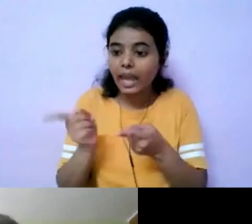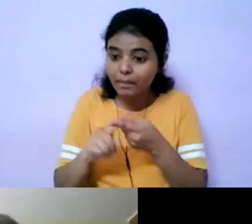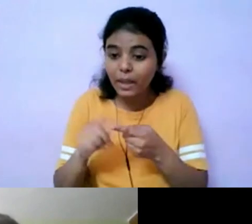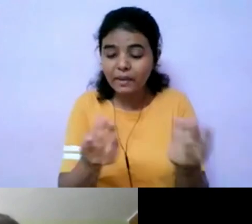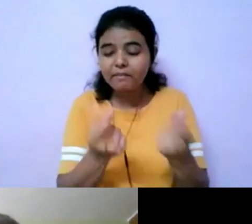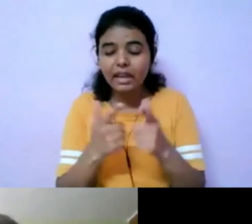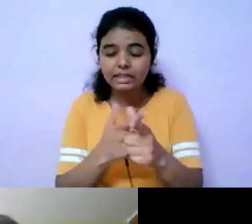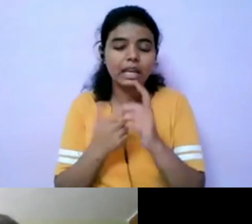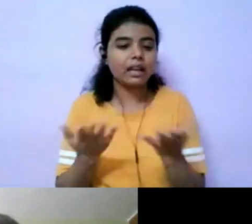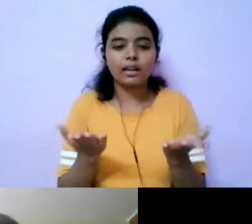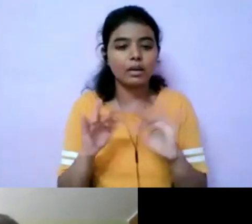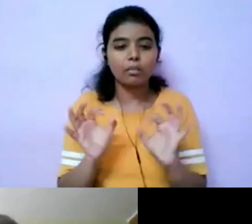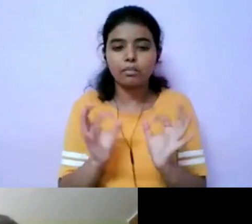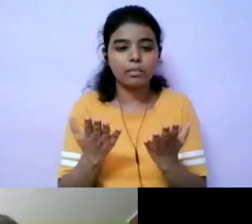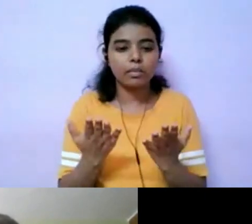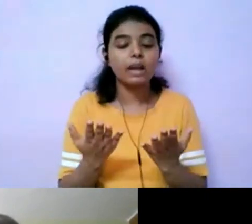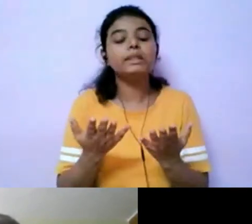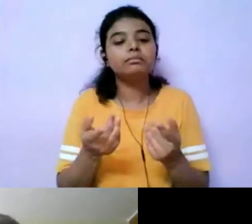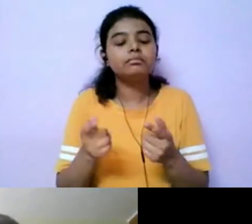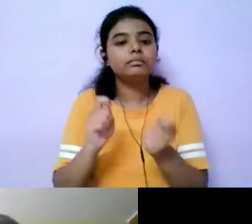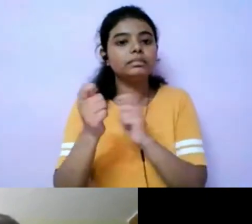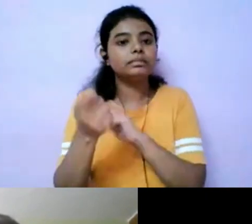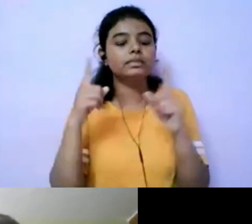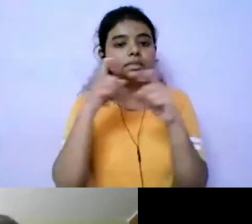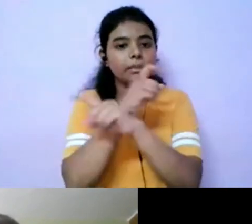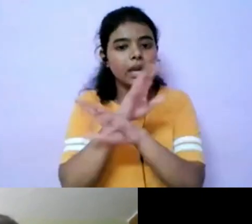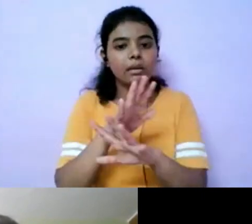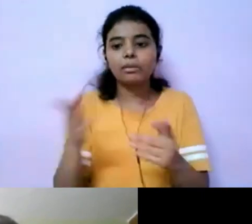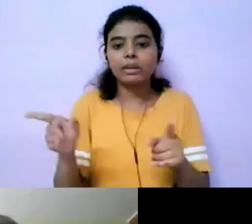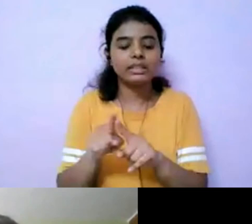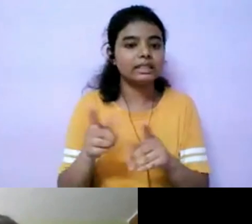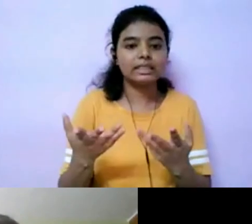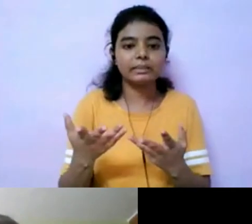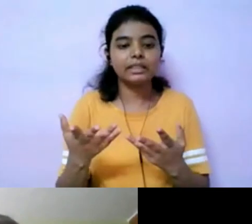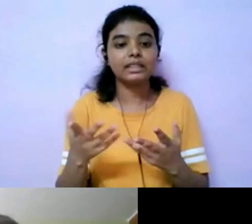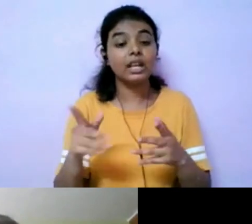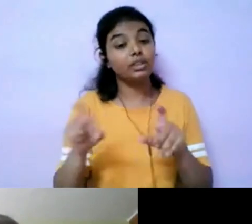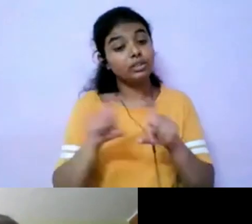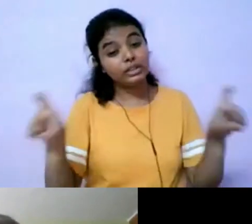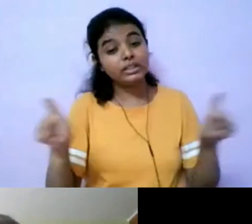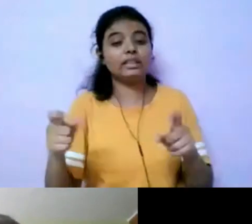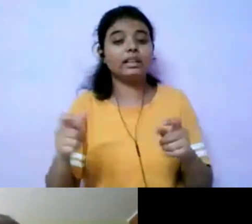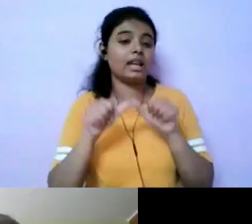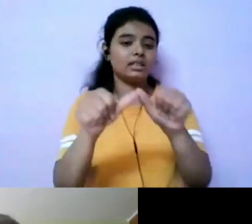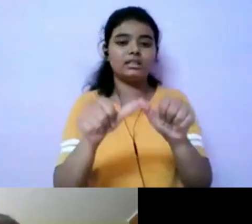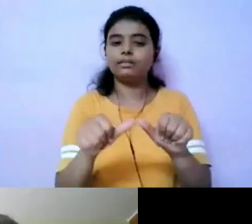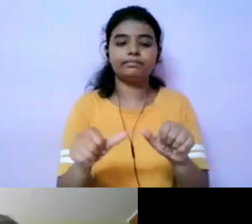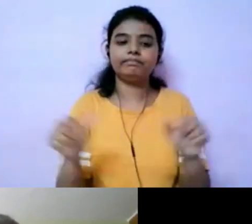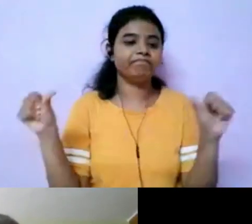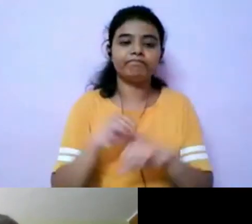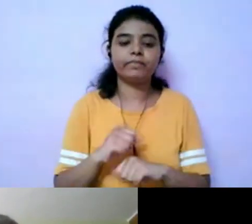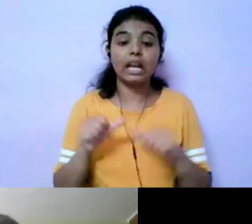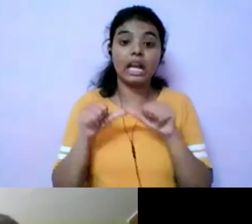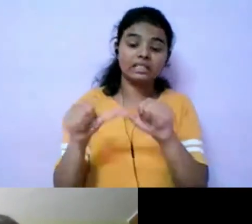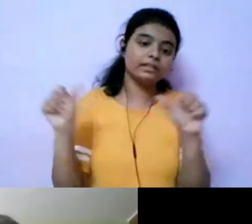to work things away. There is no black and white answers to things. Everything is in a state of gray.